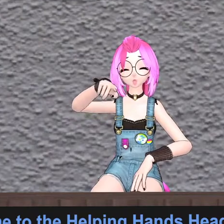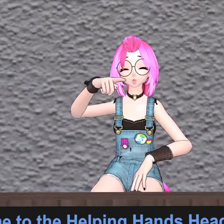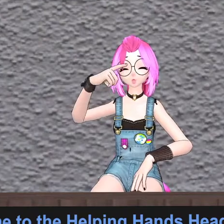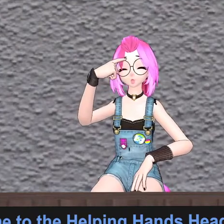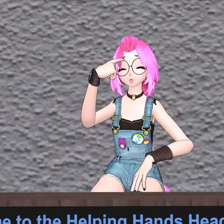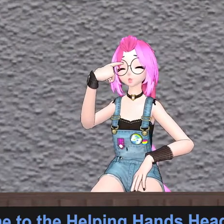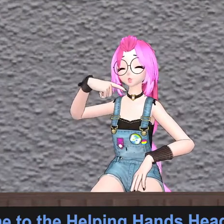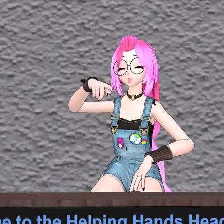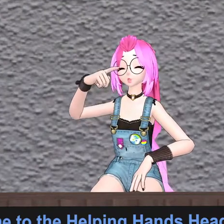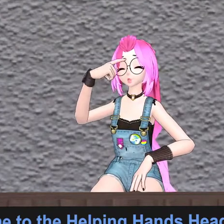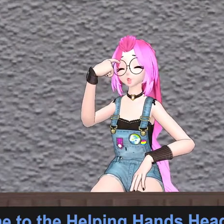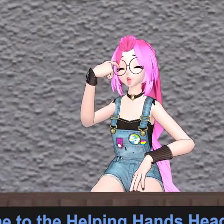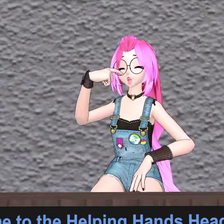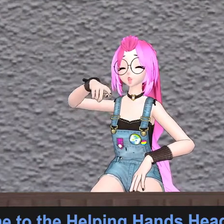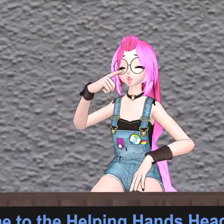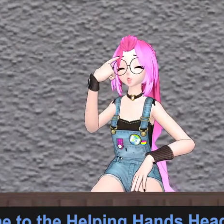Thailand. Thailand.